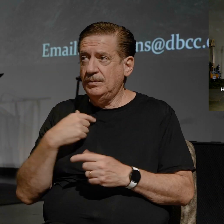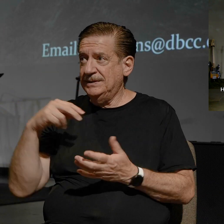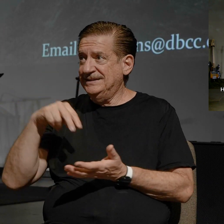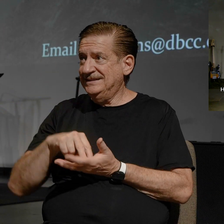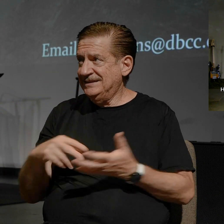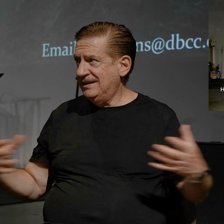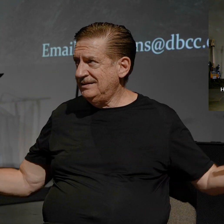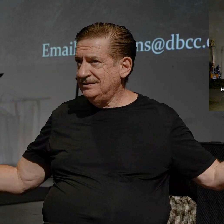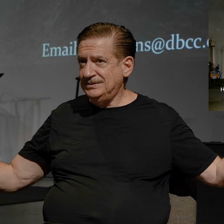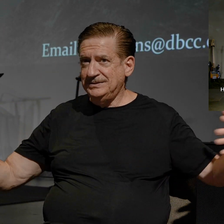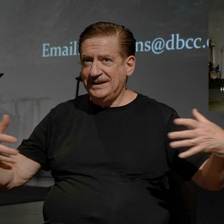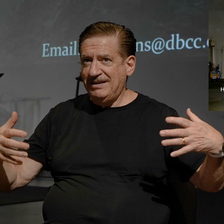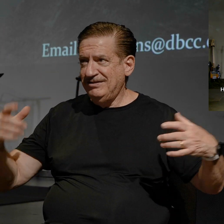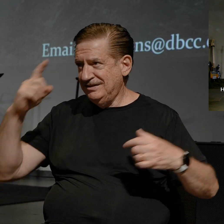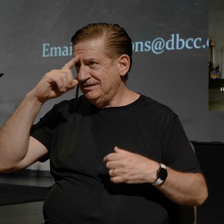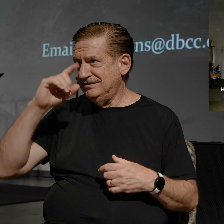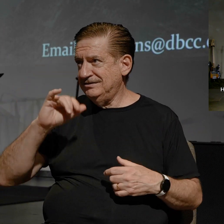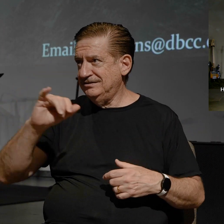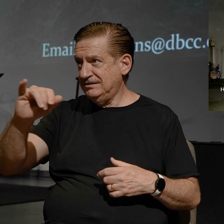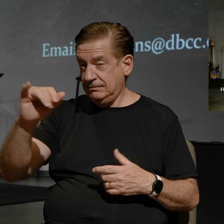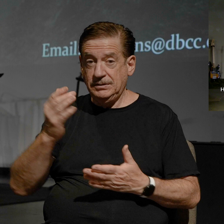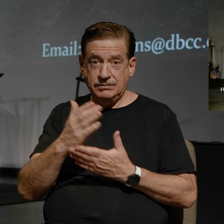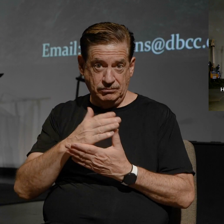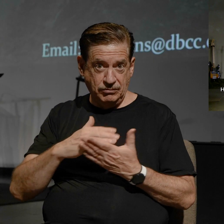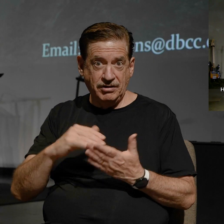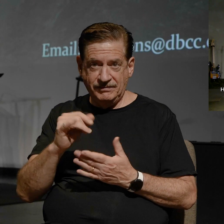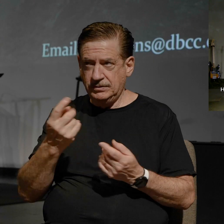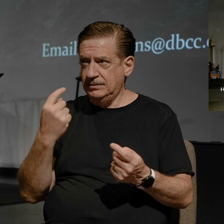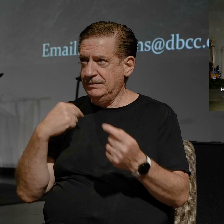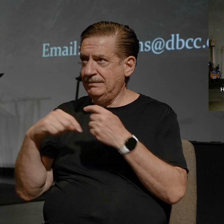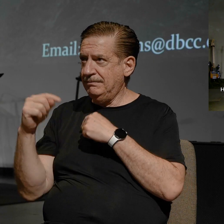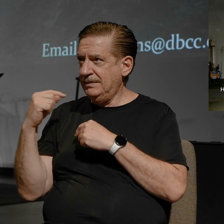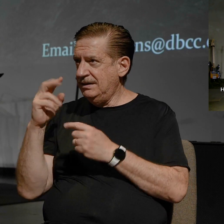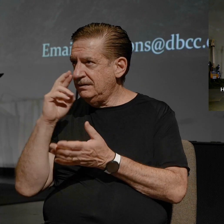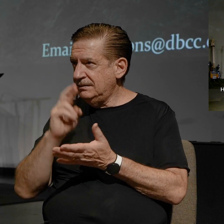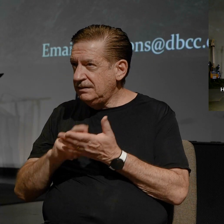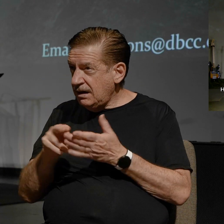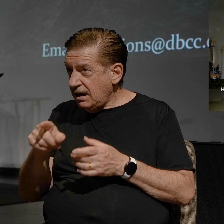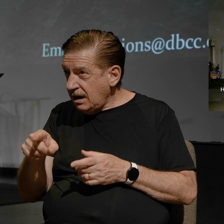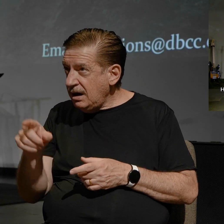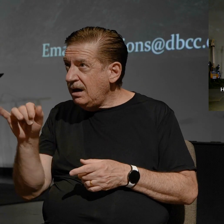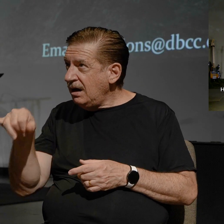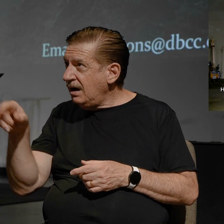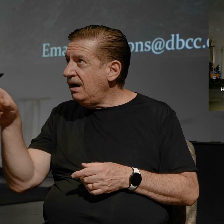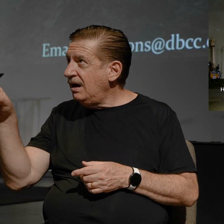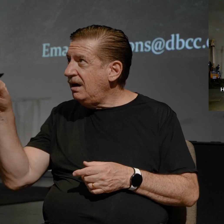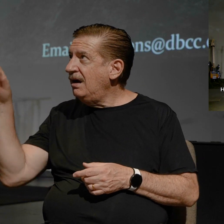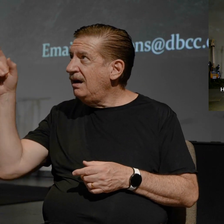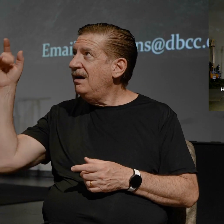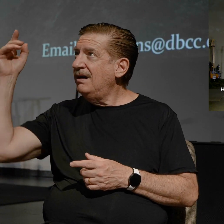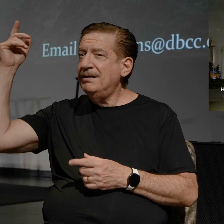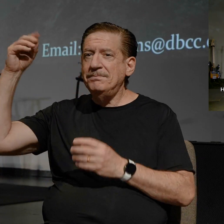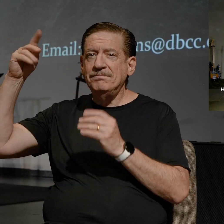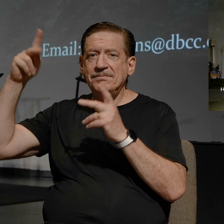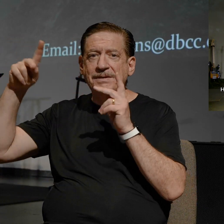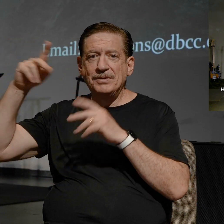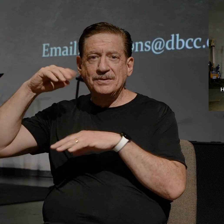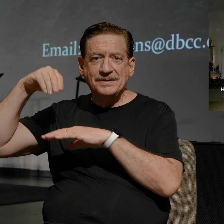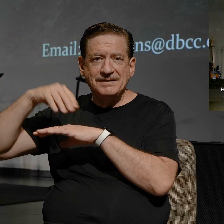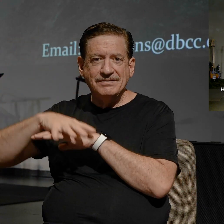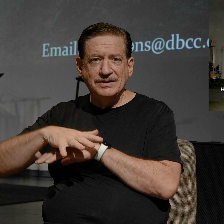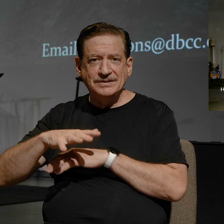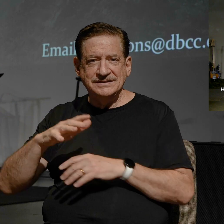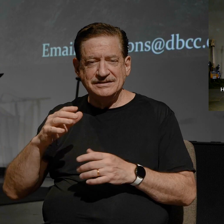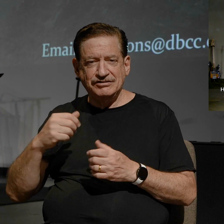together in eternity, maybe that'll be part of it. We can go back and we can research and find, and we can be introduced to the folks who helped create